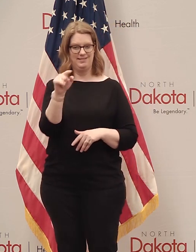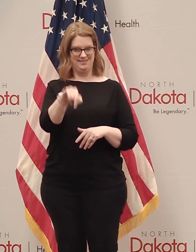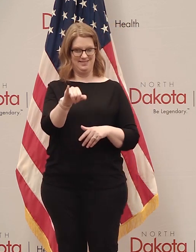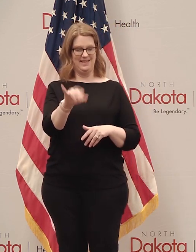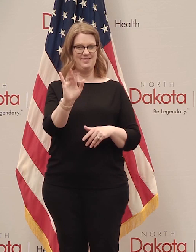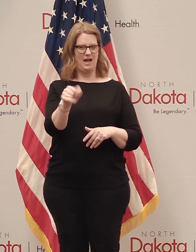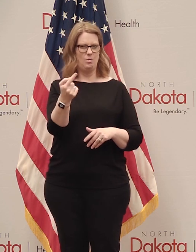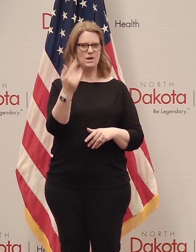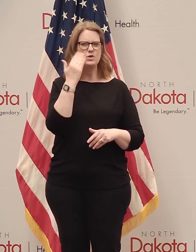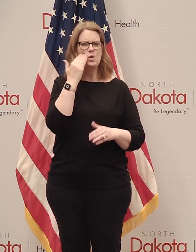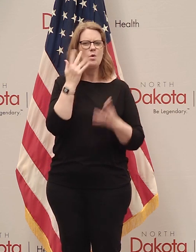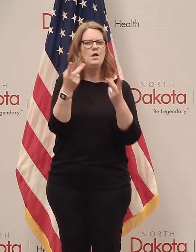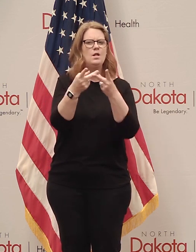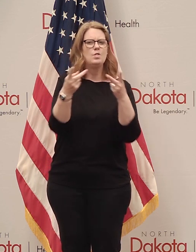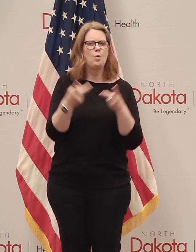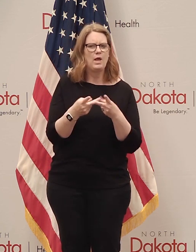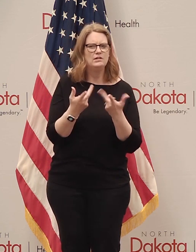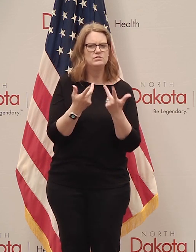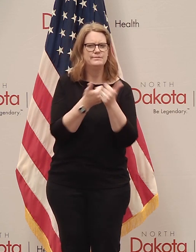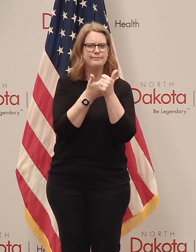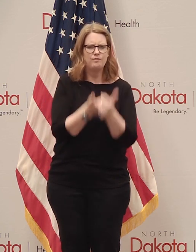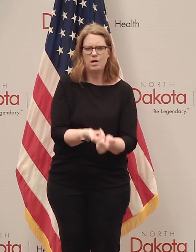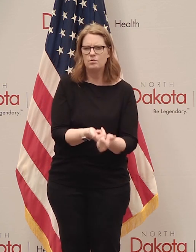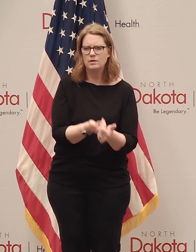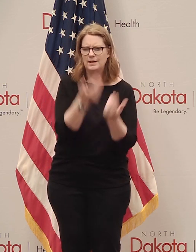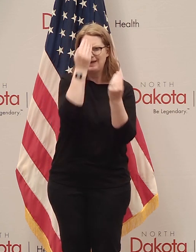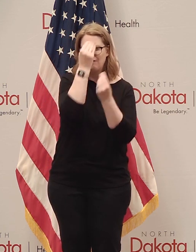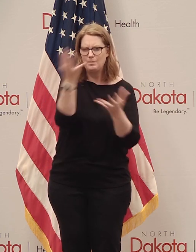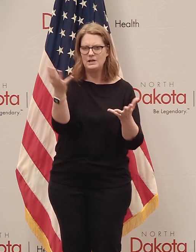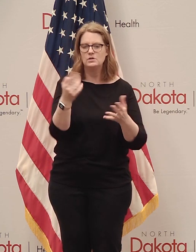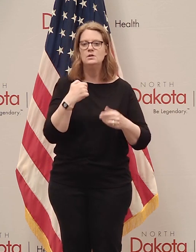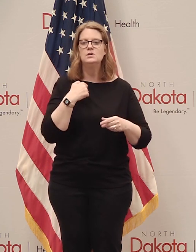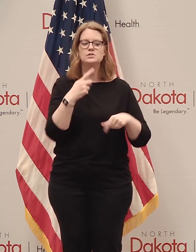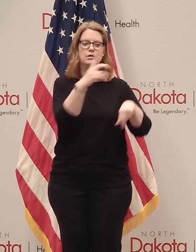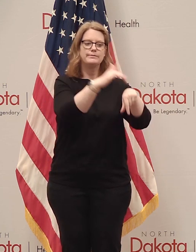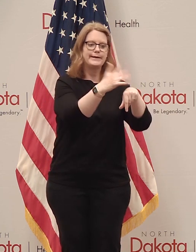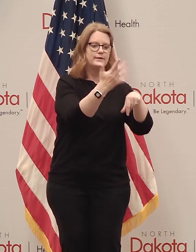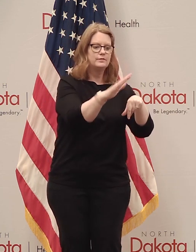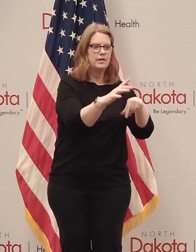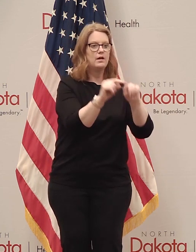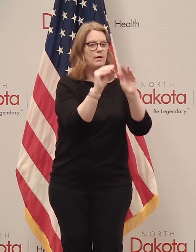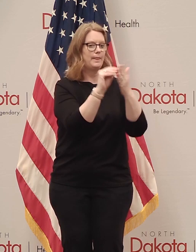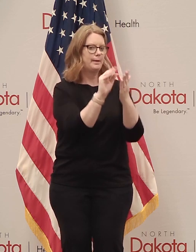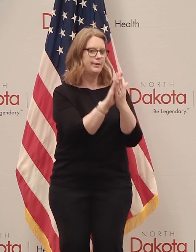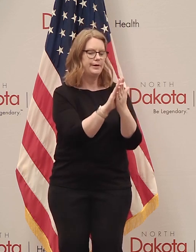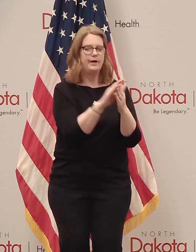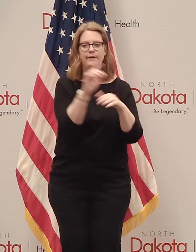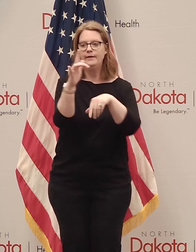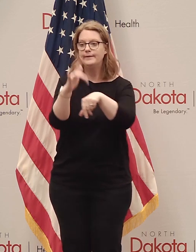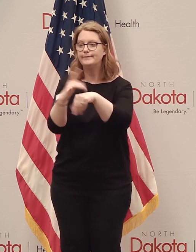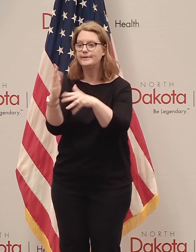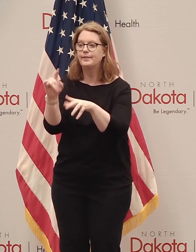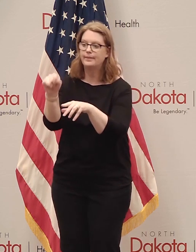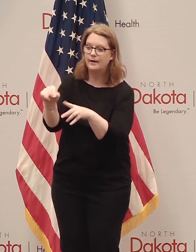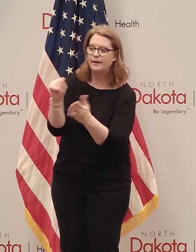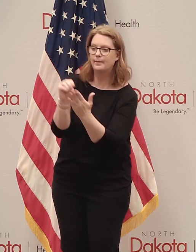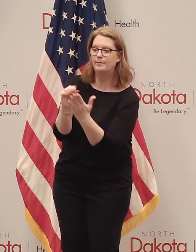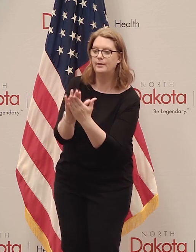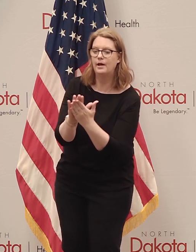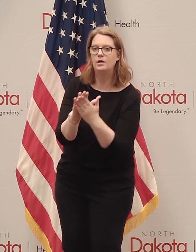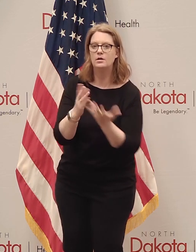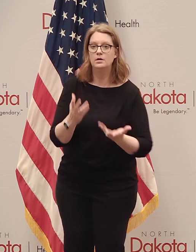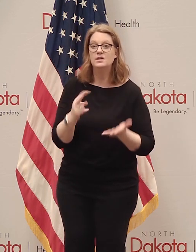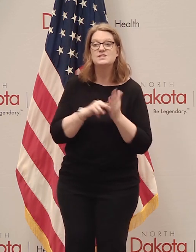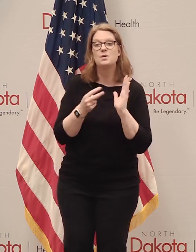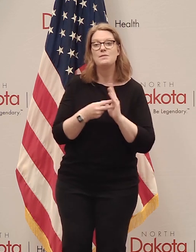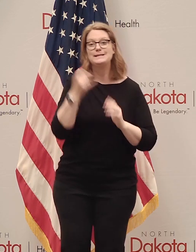about, which has the location tracking information, is information that you can use if you're contacted by a contact tracer to jog